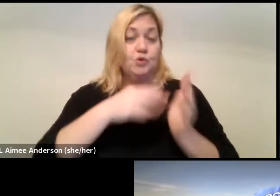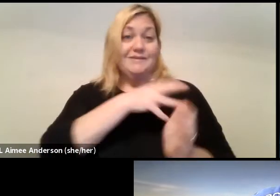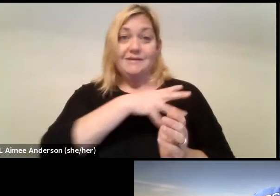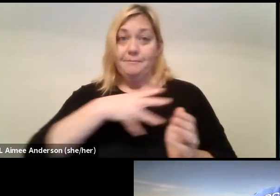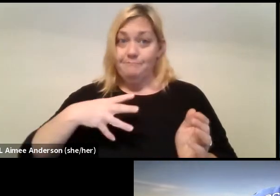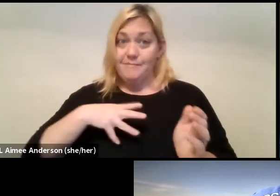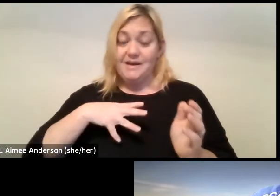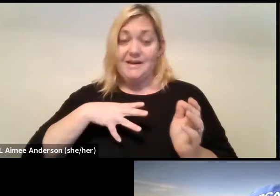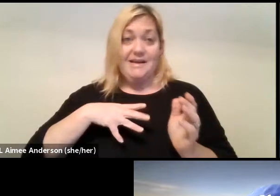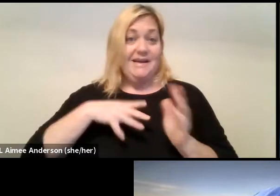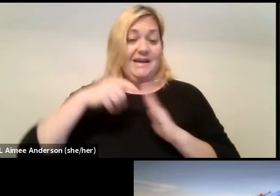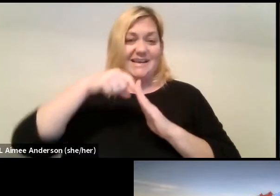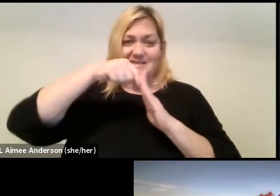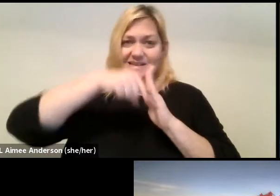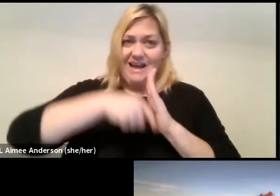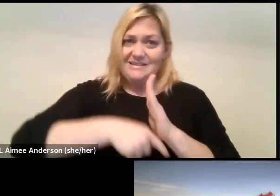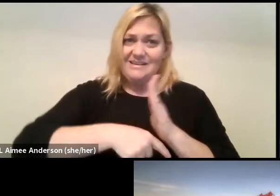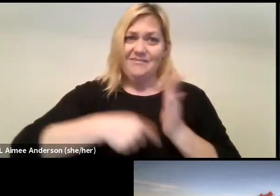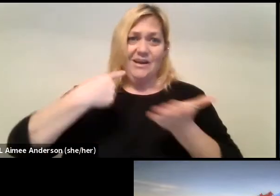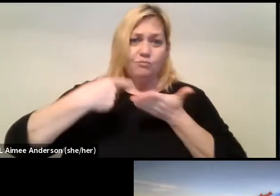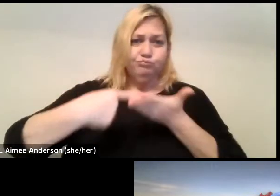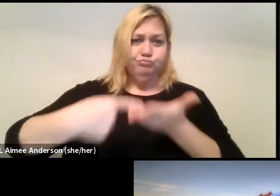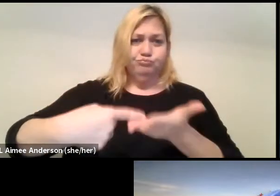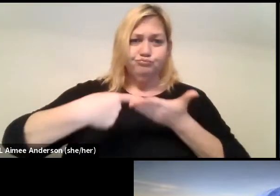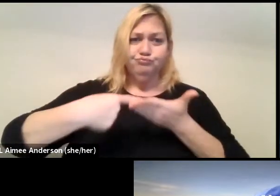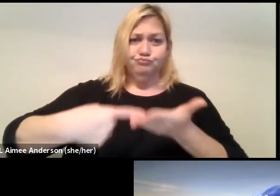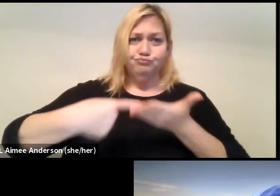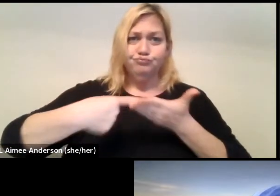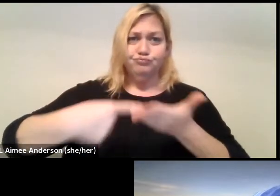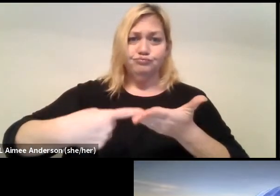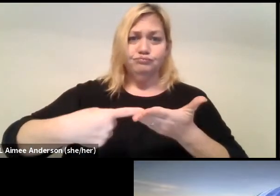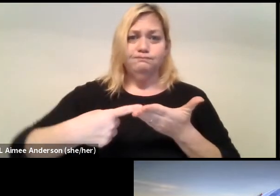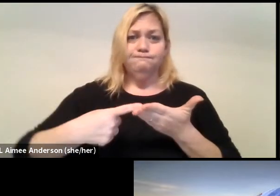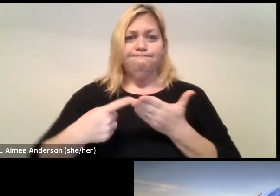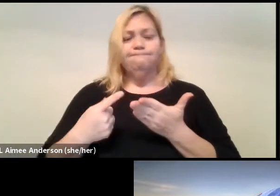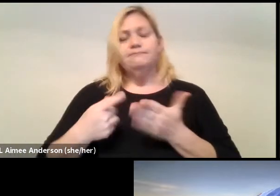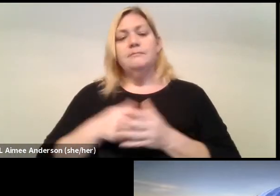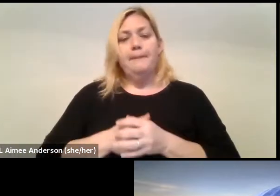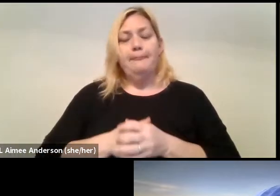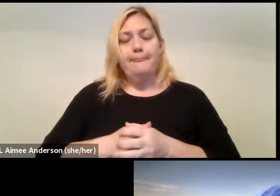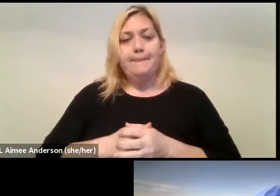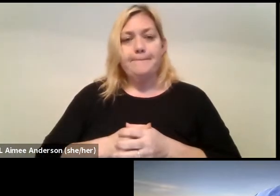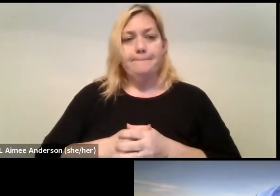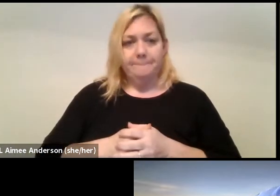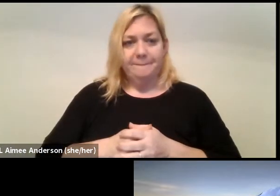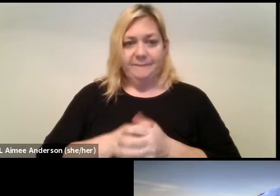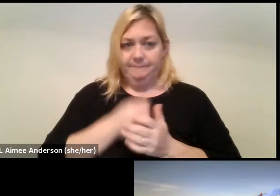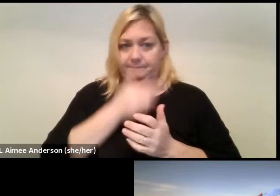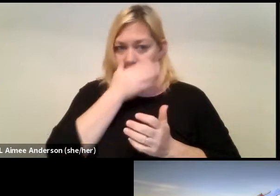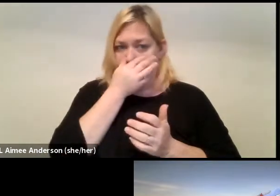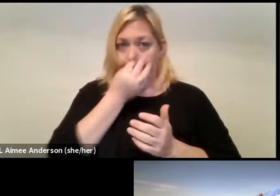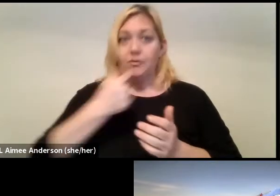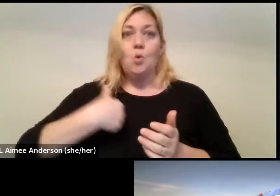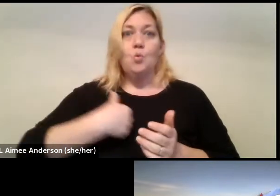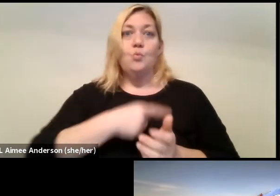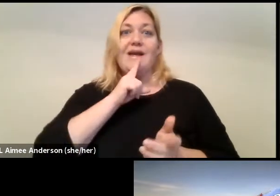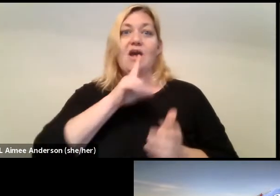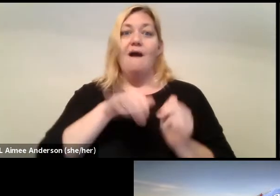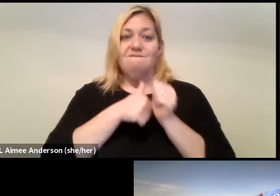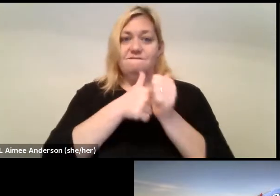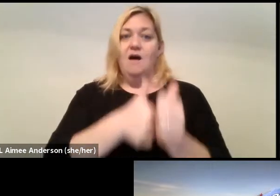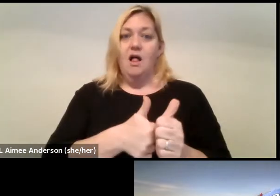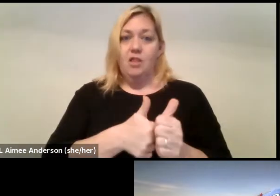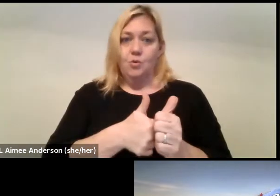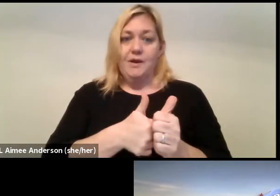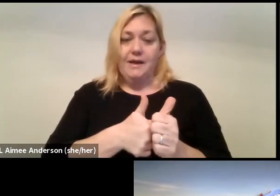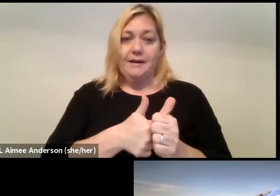extensively. And we are following. We are following. And we are following. To